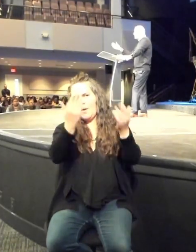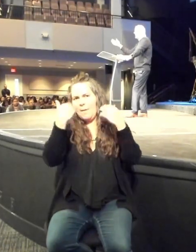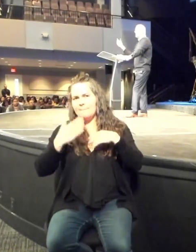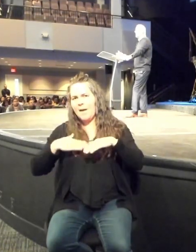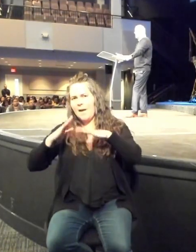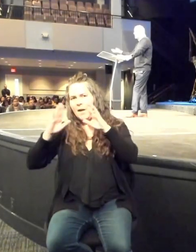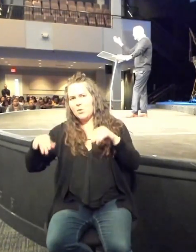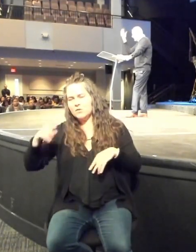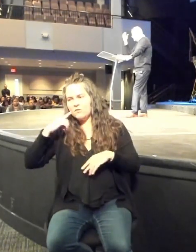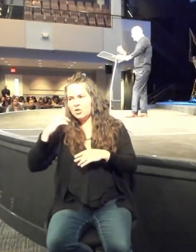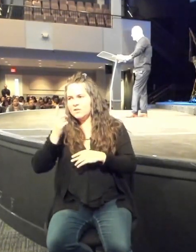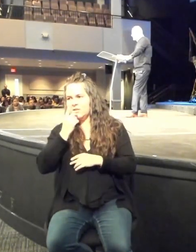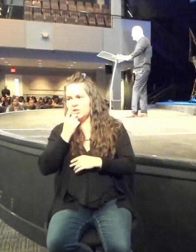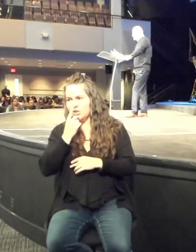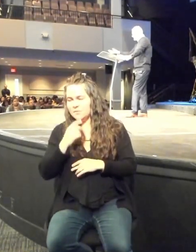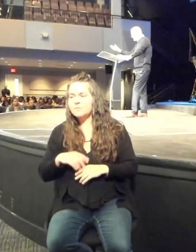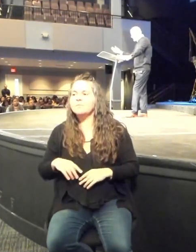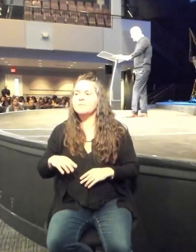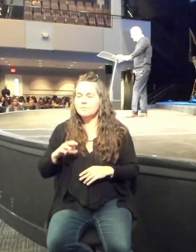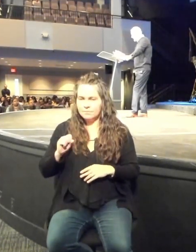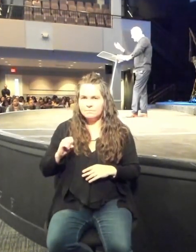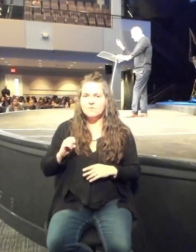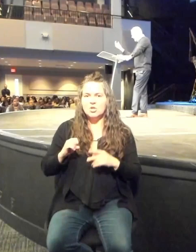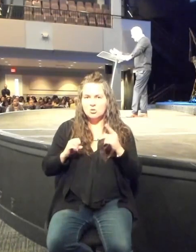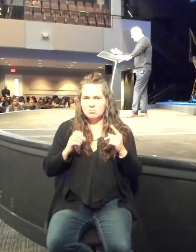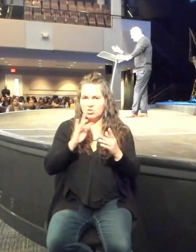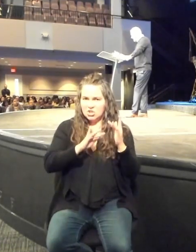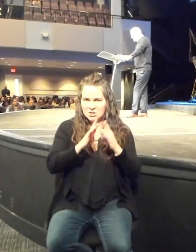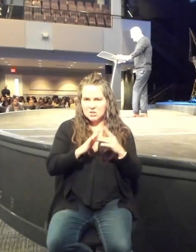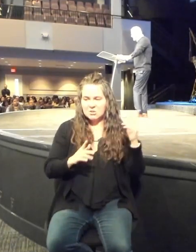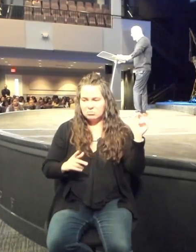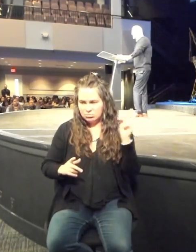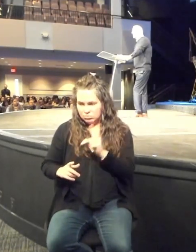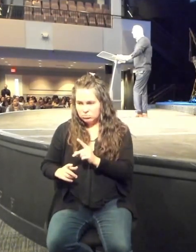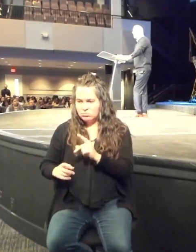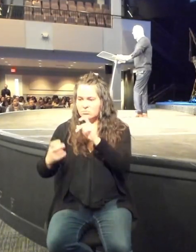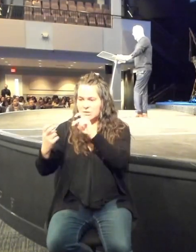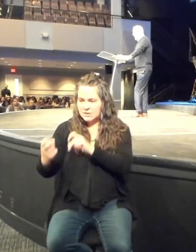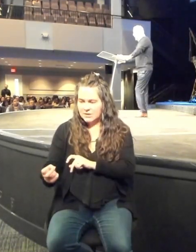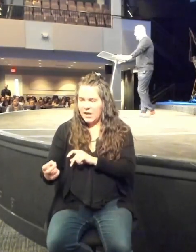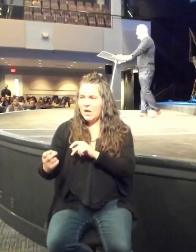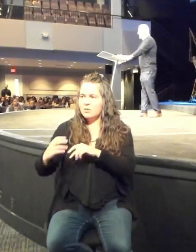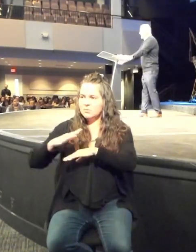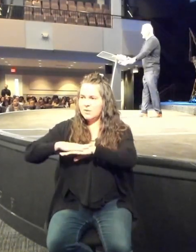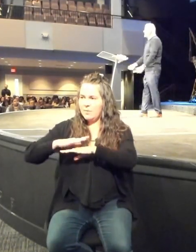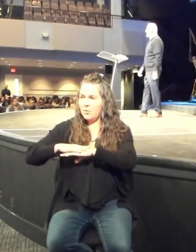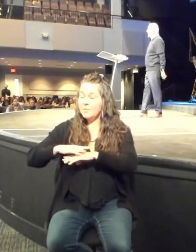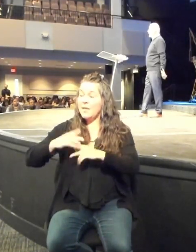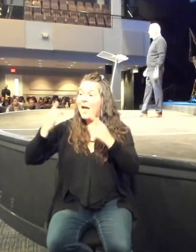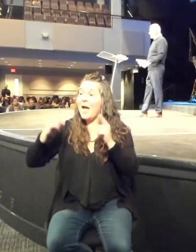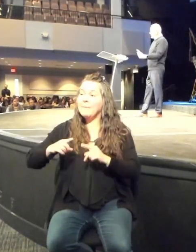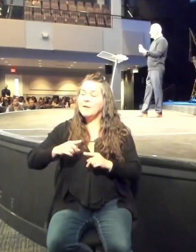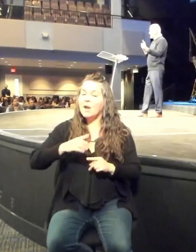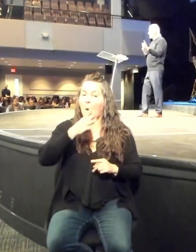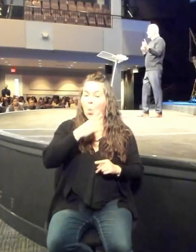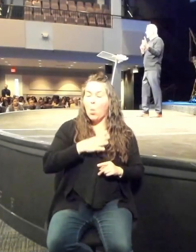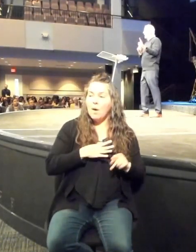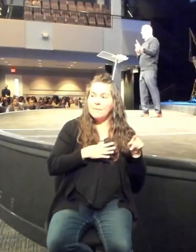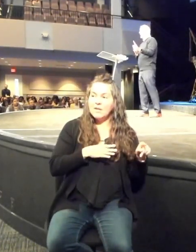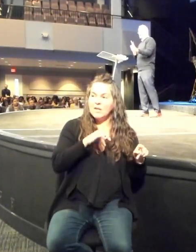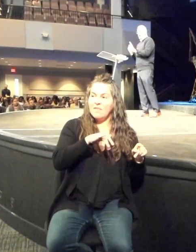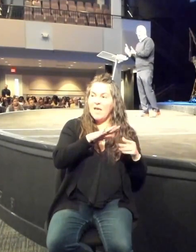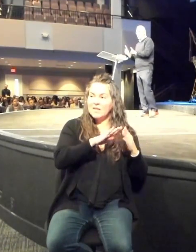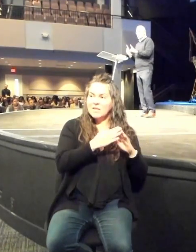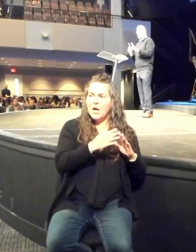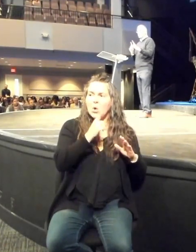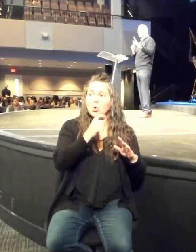So the Pharisee said, hey, Jesus is going to have dinner with me. Jesus goes and sits down at the table. a woman in that town who lived a sinful life.